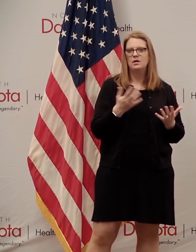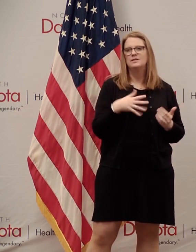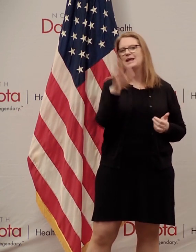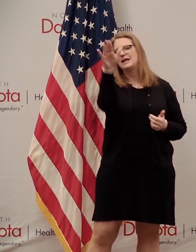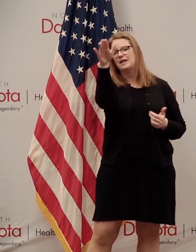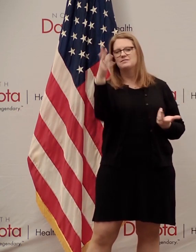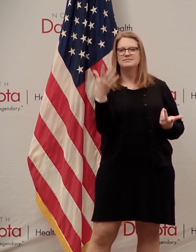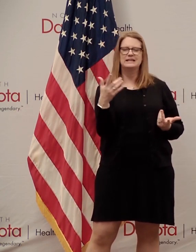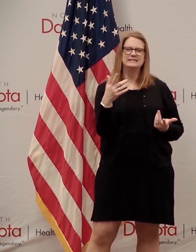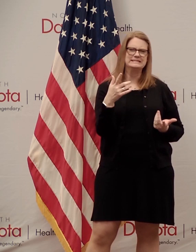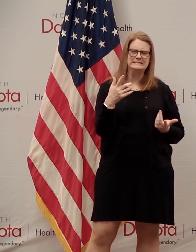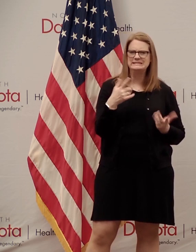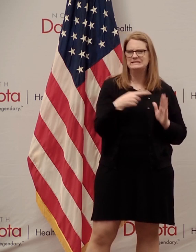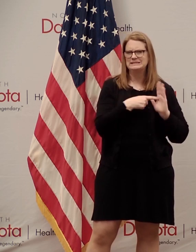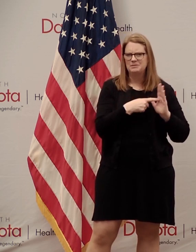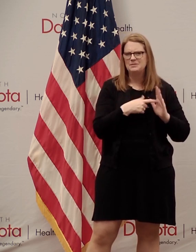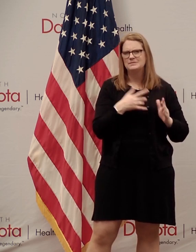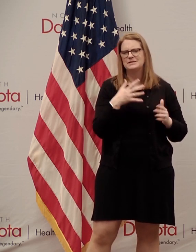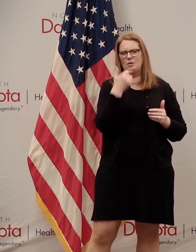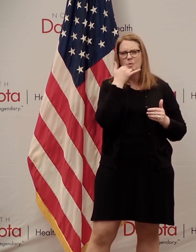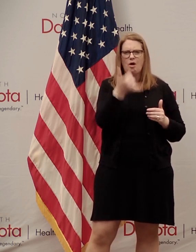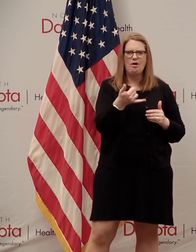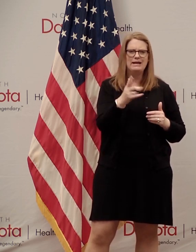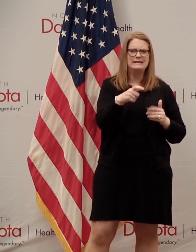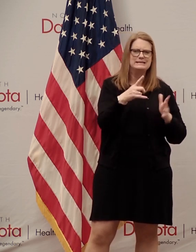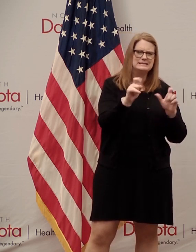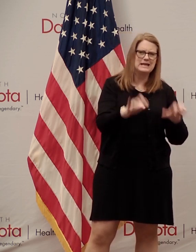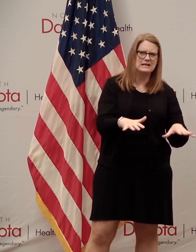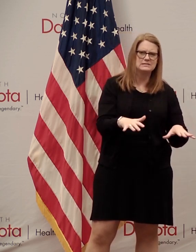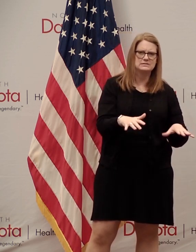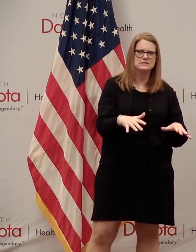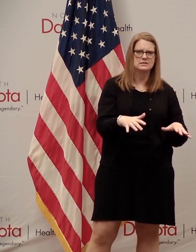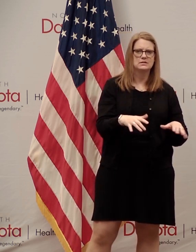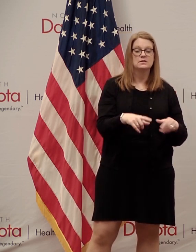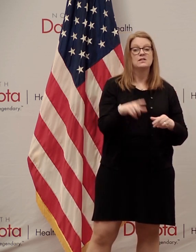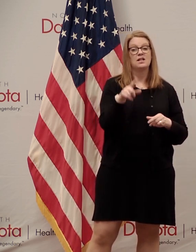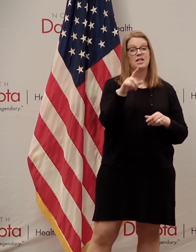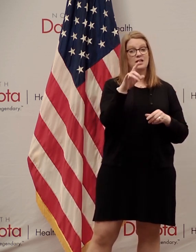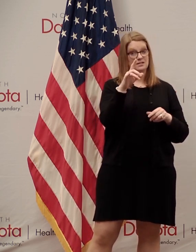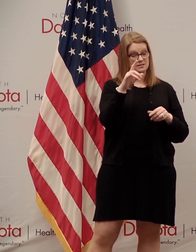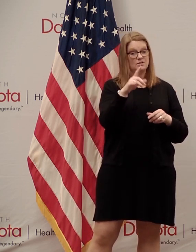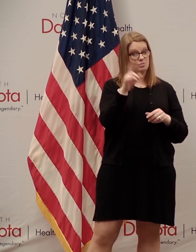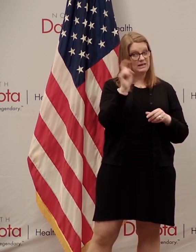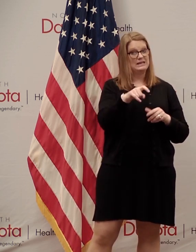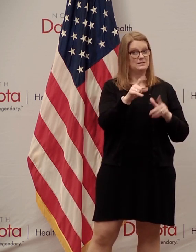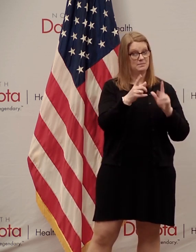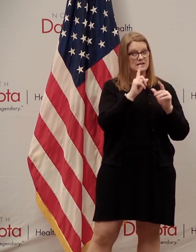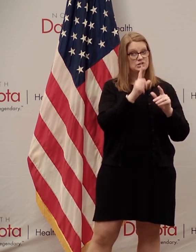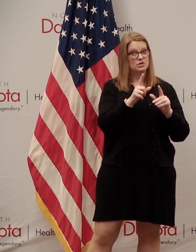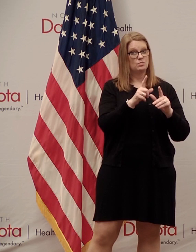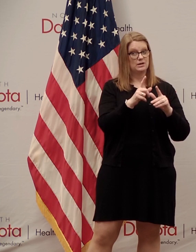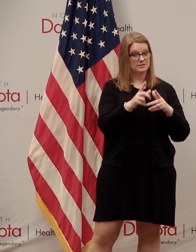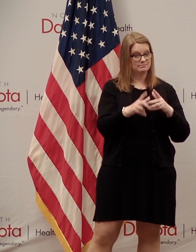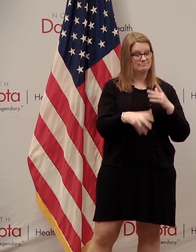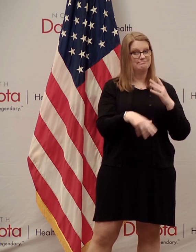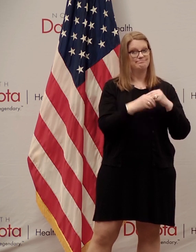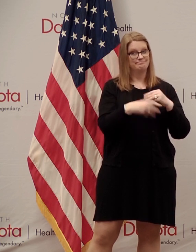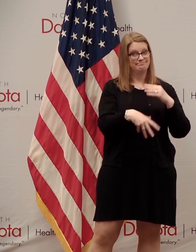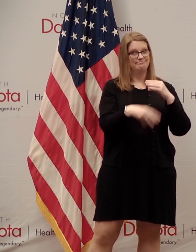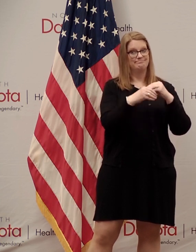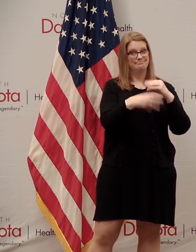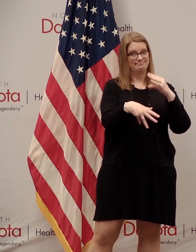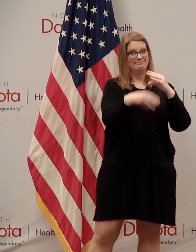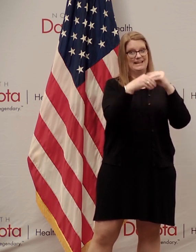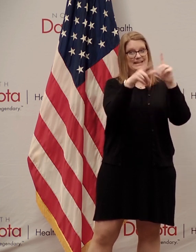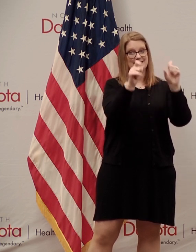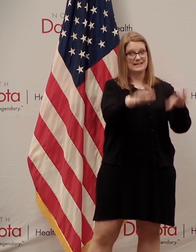I'm going to go get a test, and the providers have to work together to make sure that we're driving those numbers those numbers up, because if we